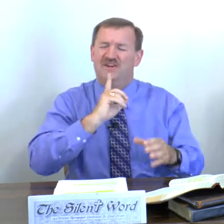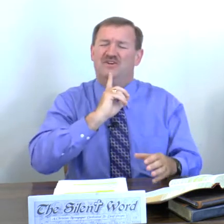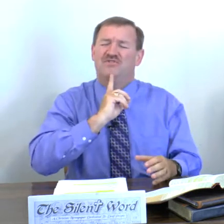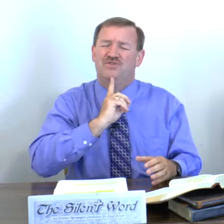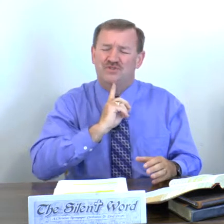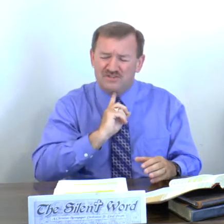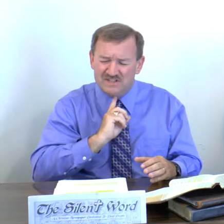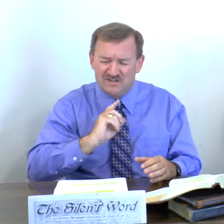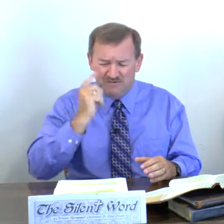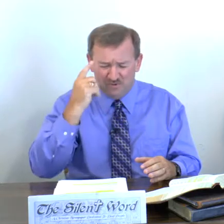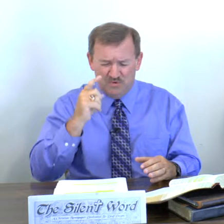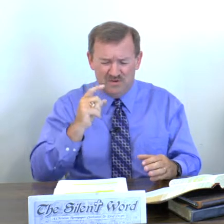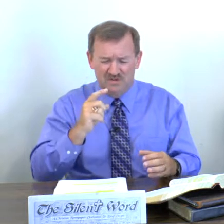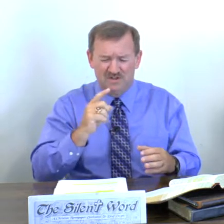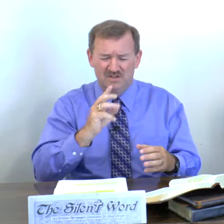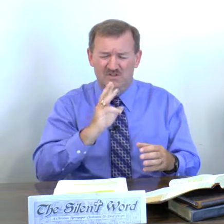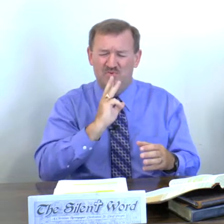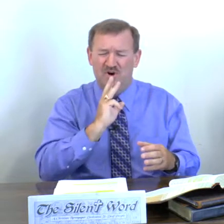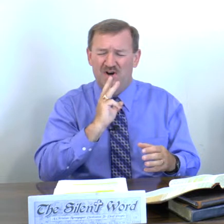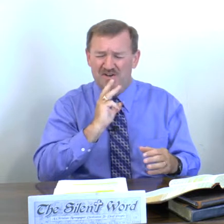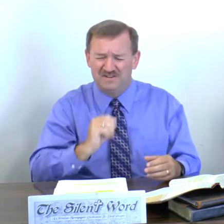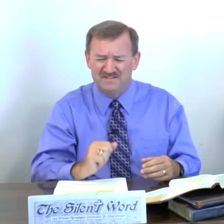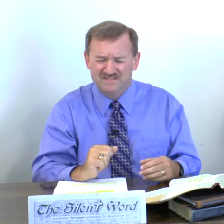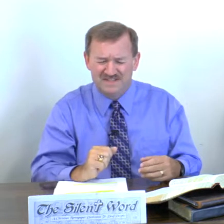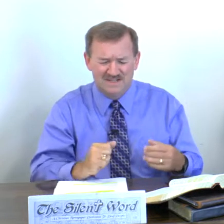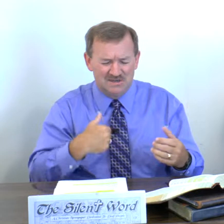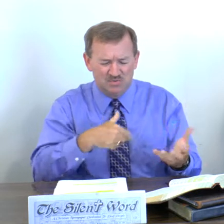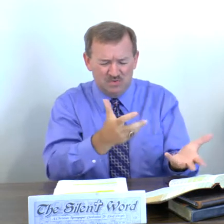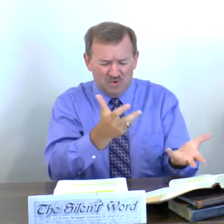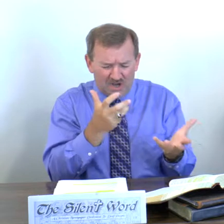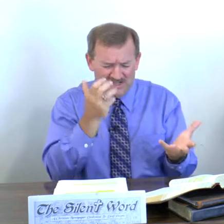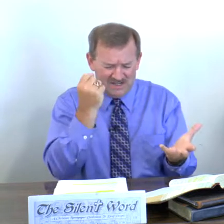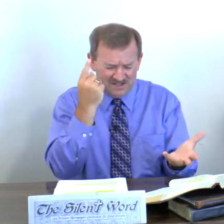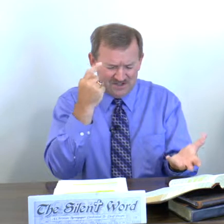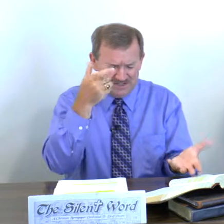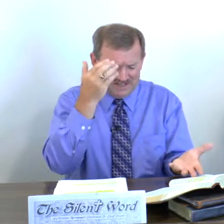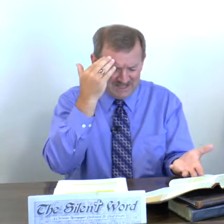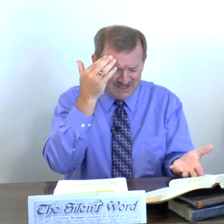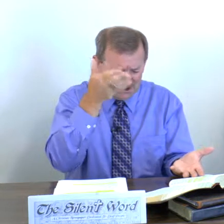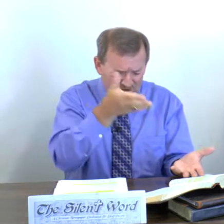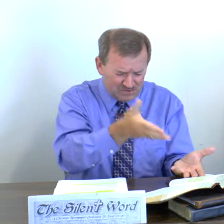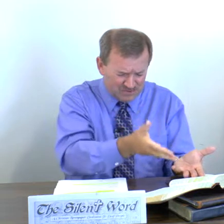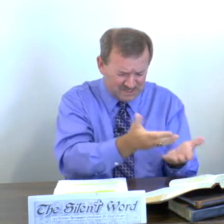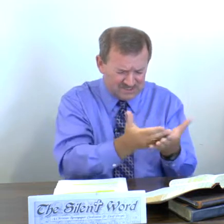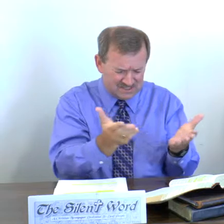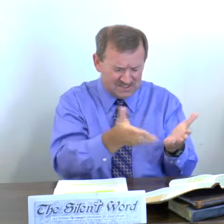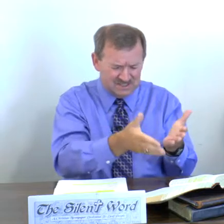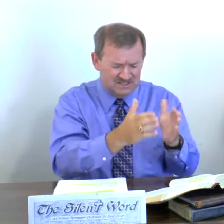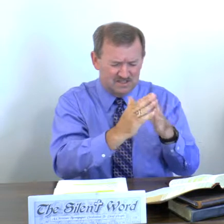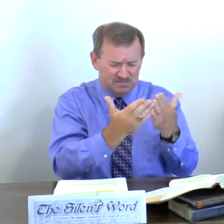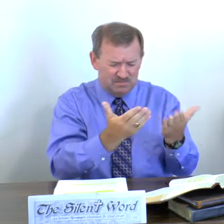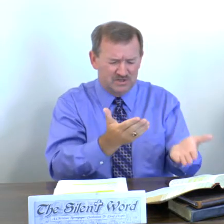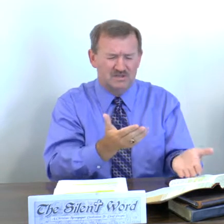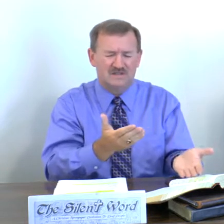are thirsty for the water. We want to understand and know these things in this book.